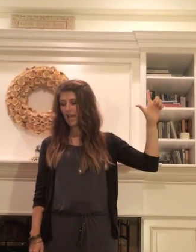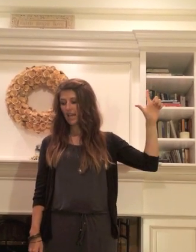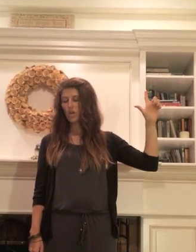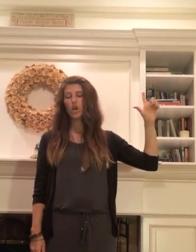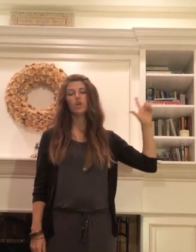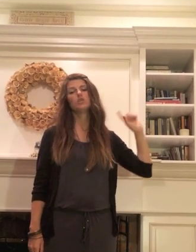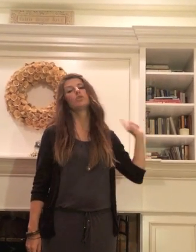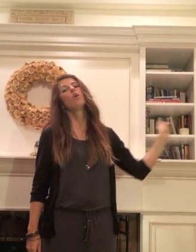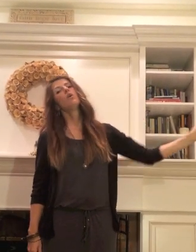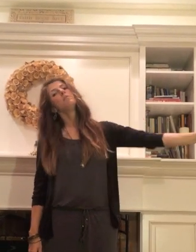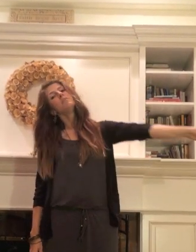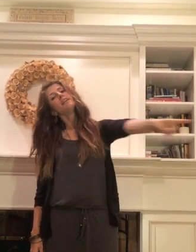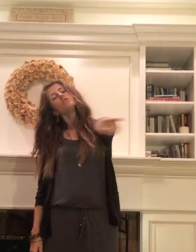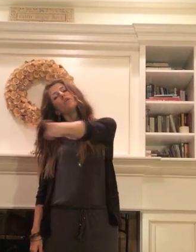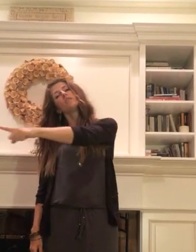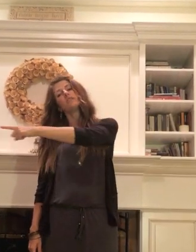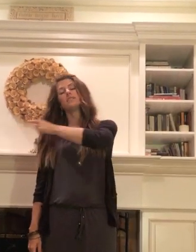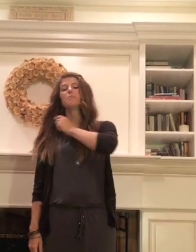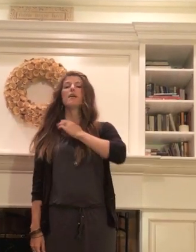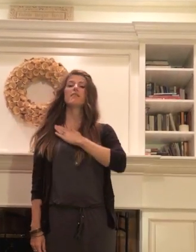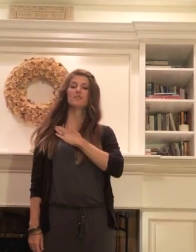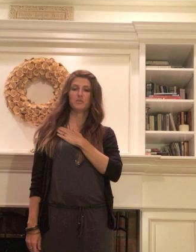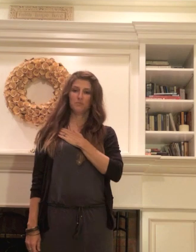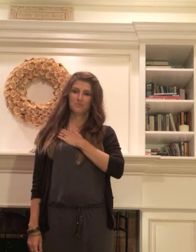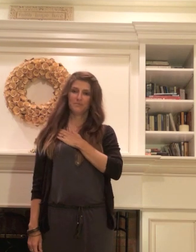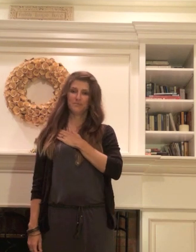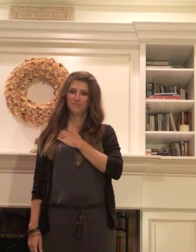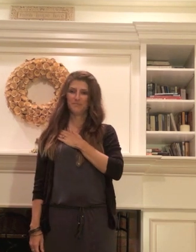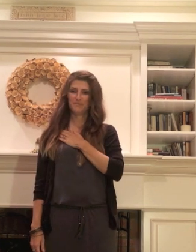lumine, ut omnes crederit per illum.